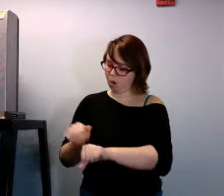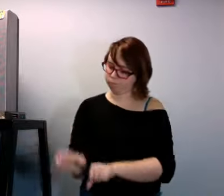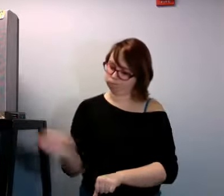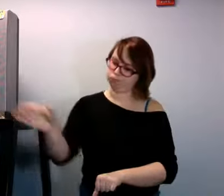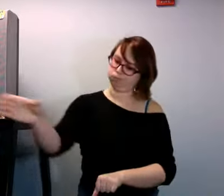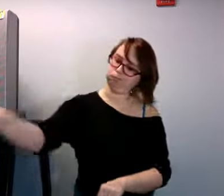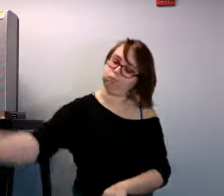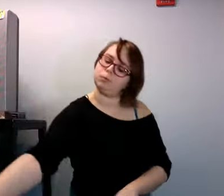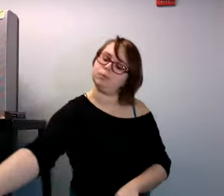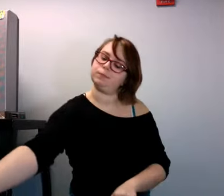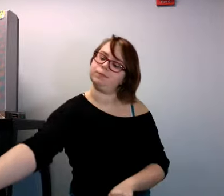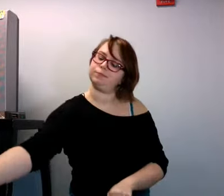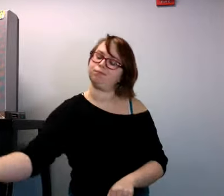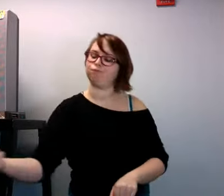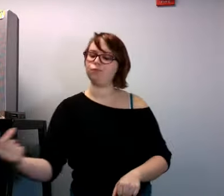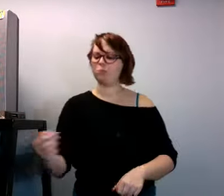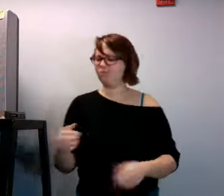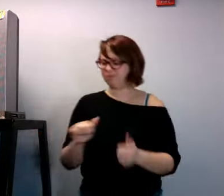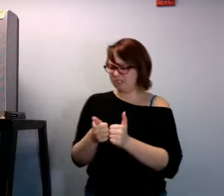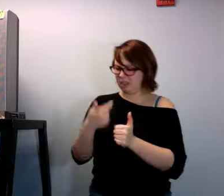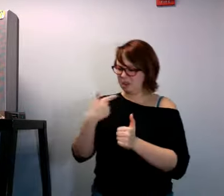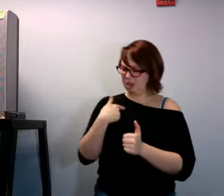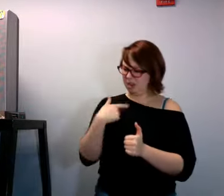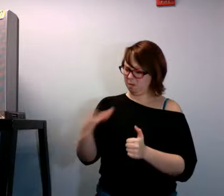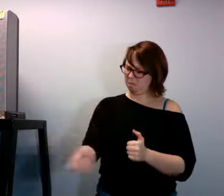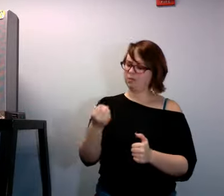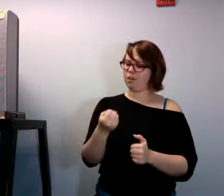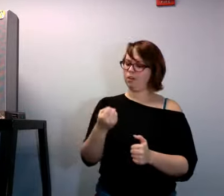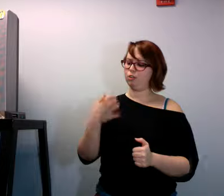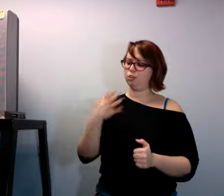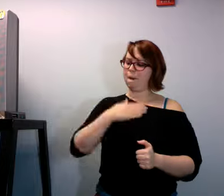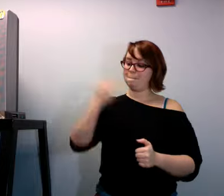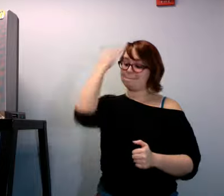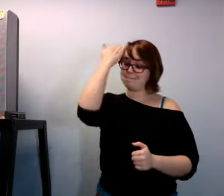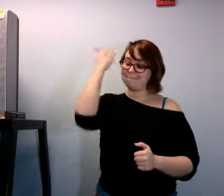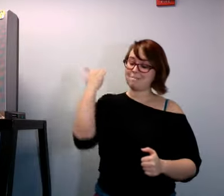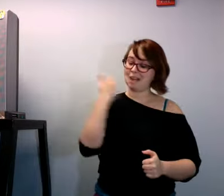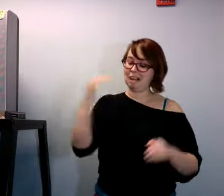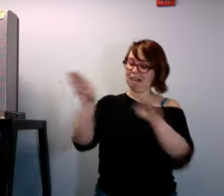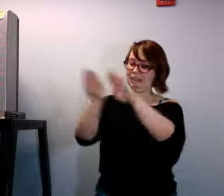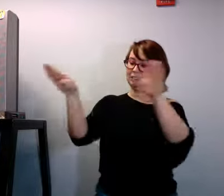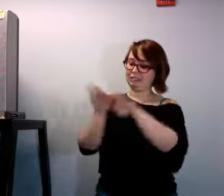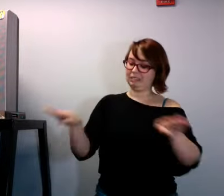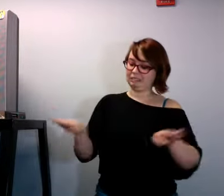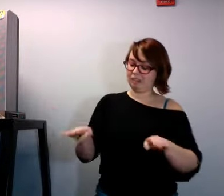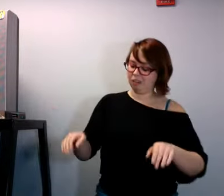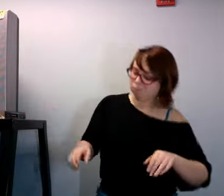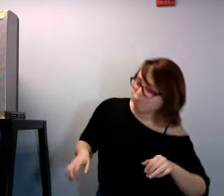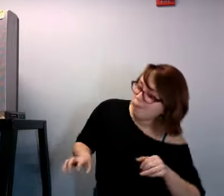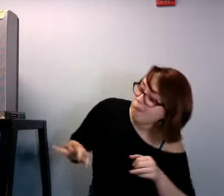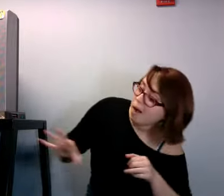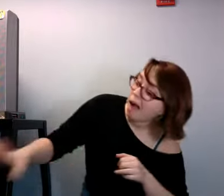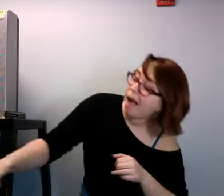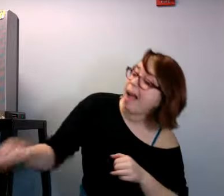So I took my head and I put it under the steps. And I said, there's the rock. I've got it. So I had my hands on the rock.